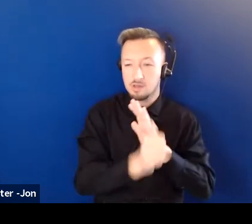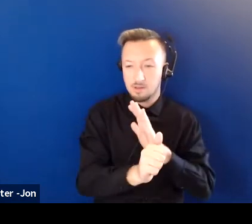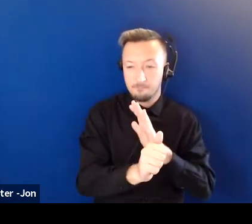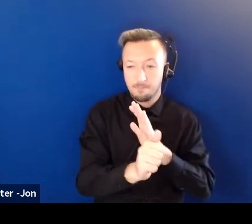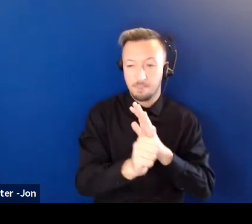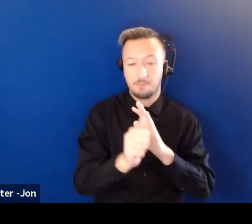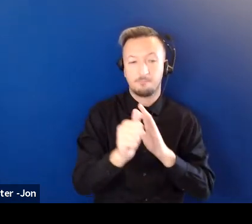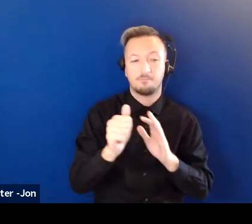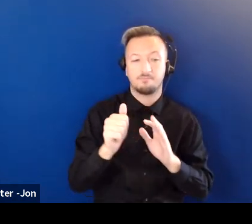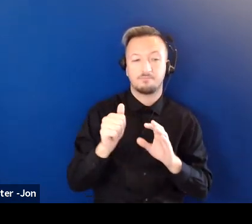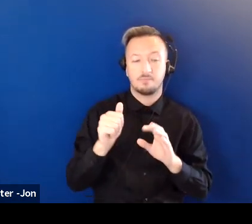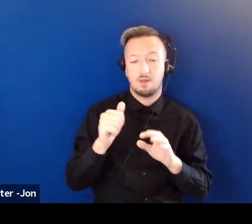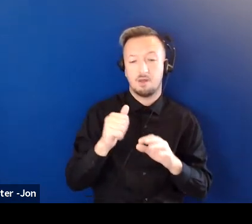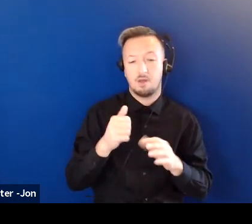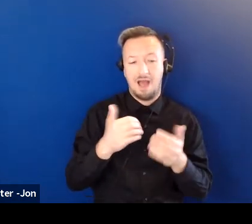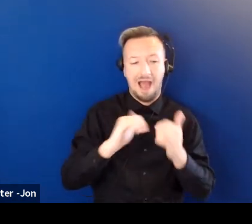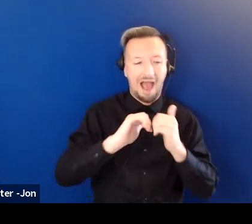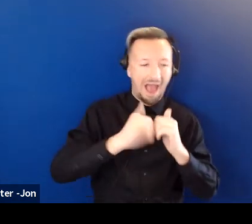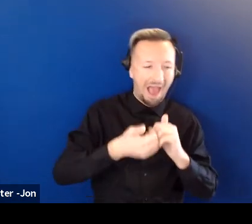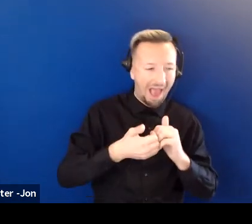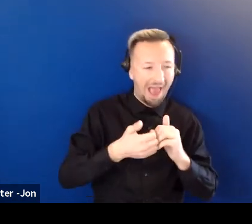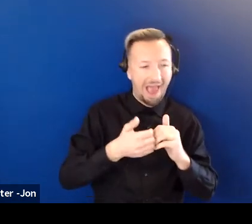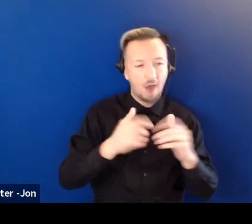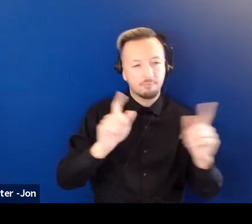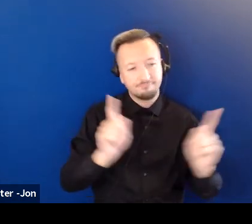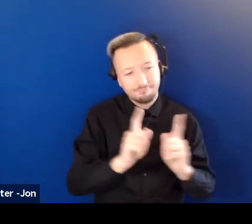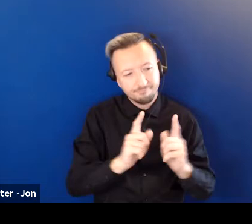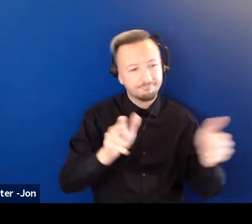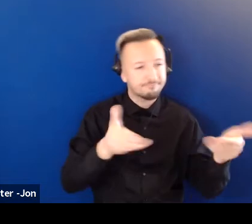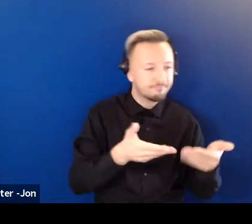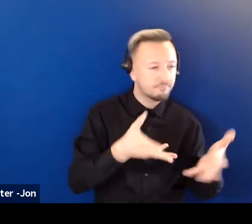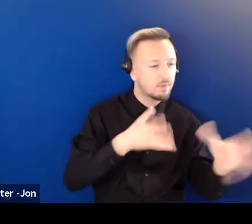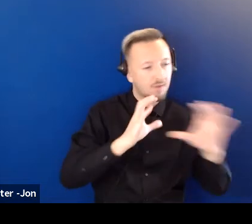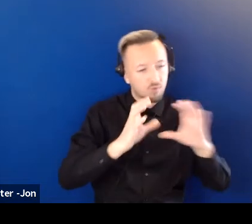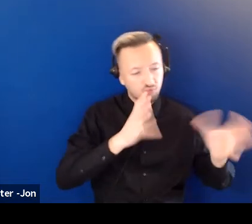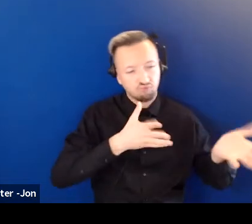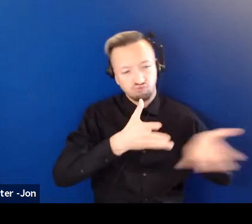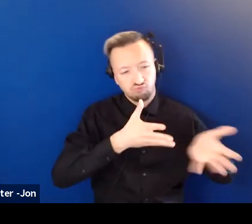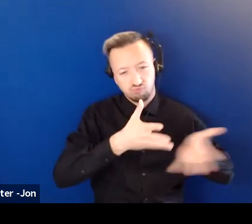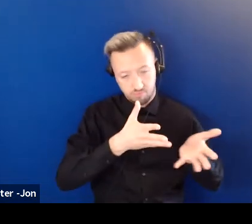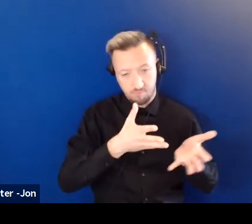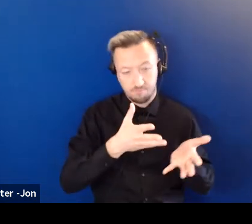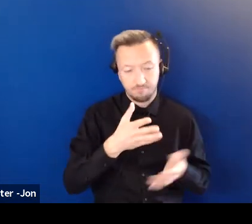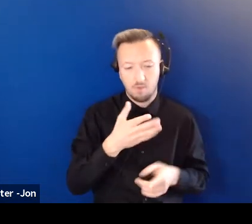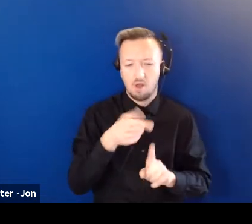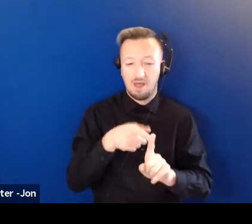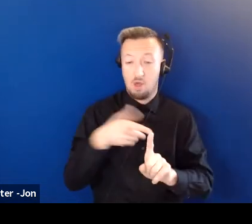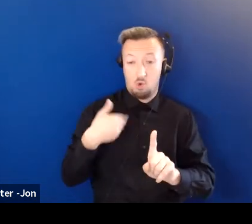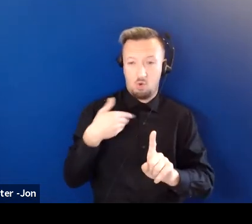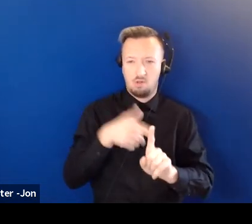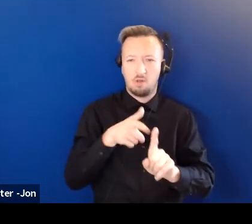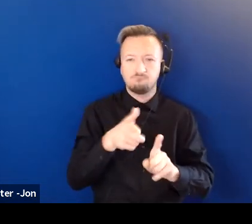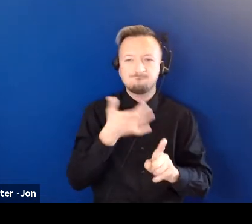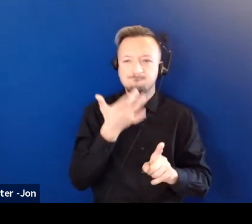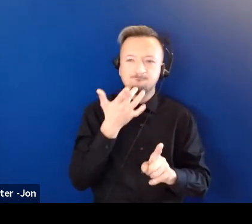having conversation and bringing people into conversations, and are helping youth find ways to pursue their interests.